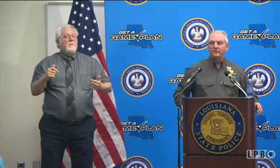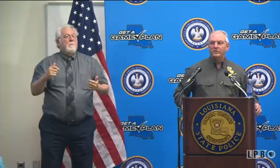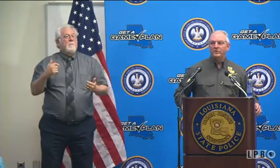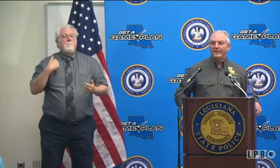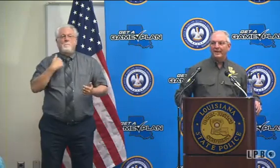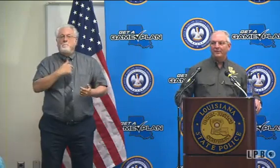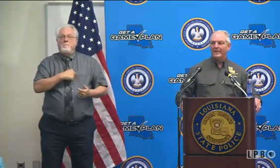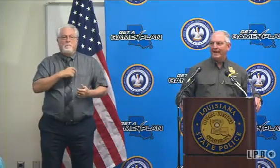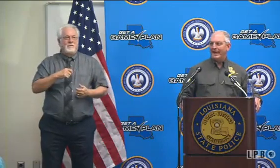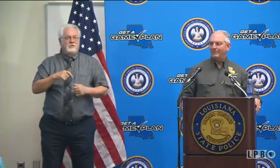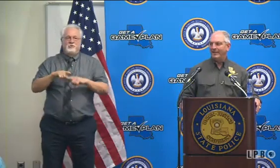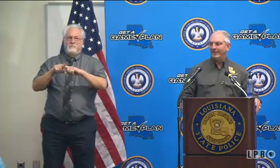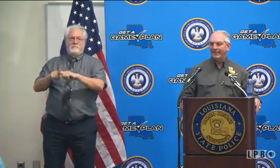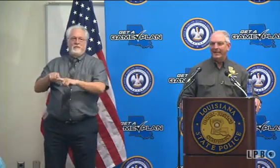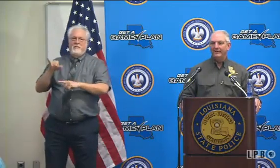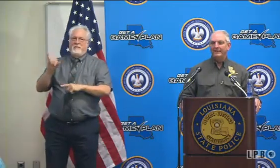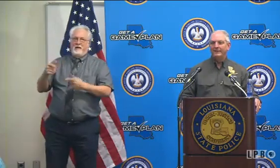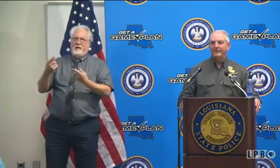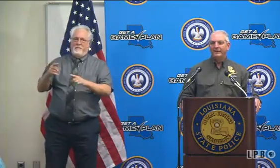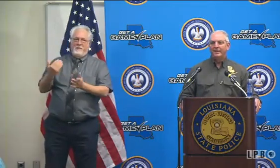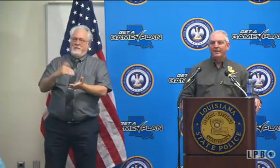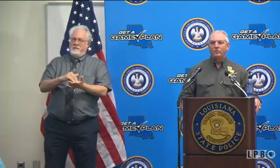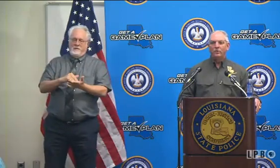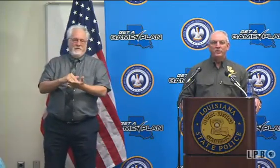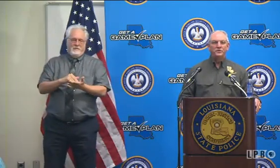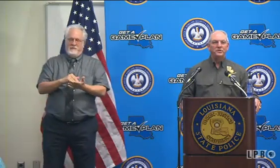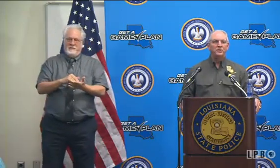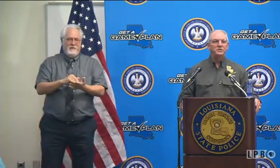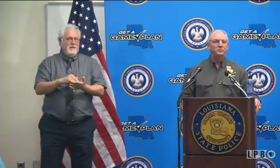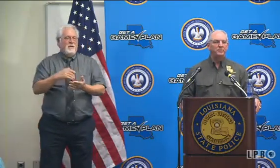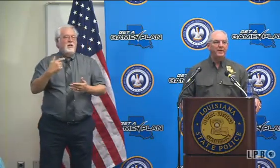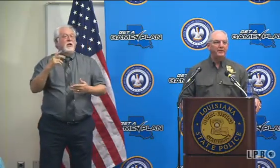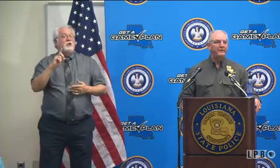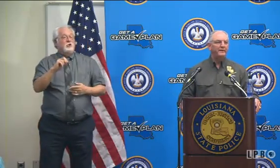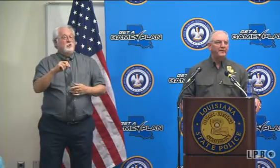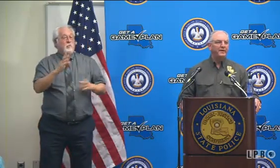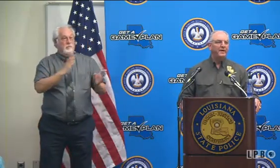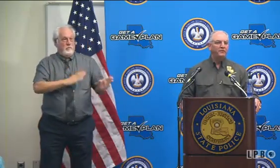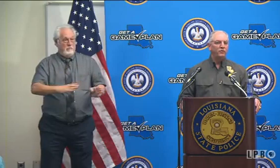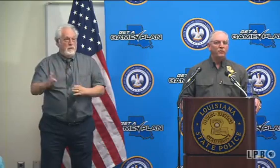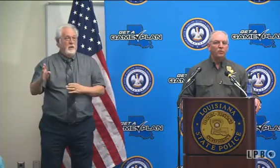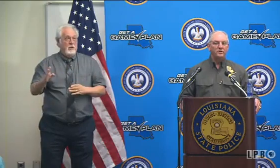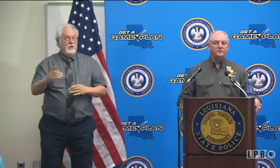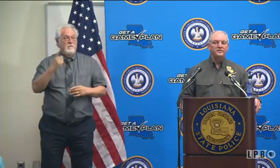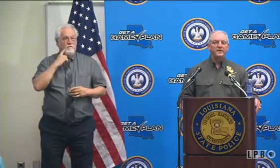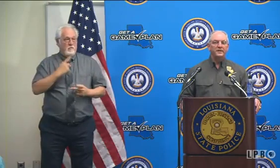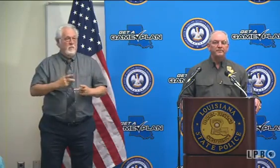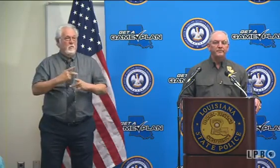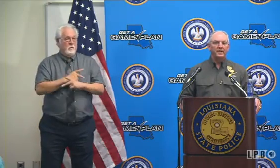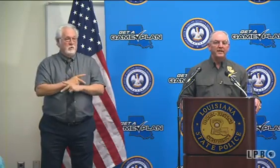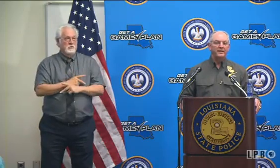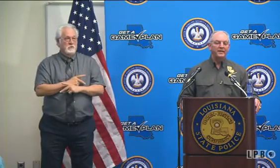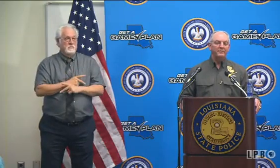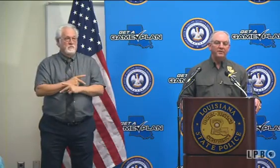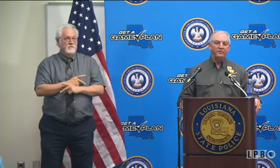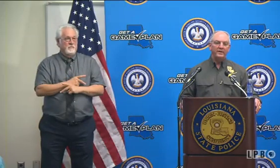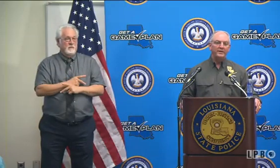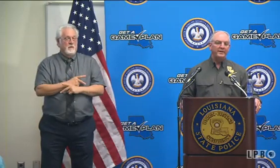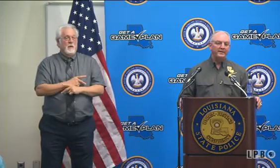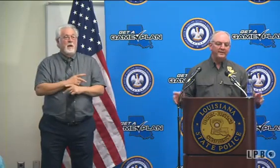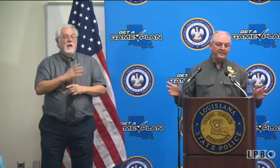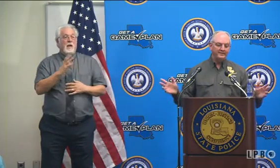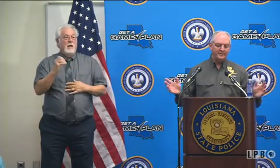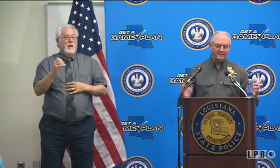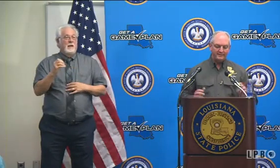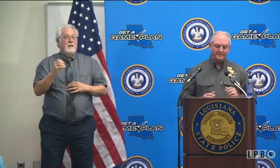should count on that happening again. What we should do is prepare for the worst. And by the way,